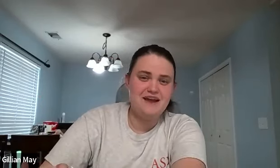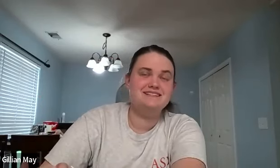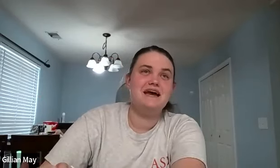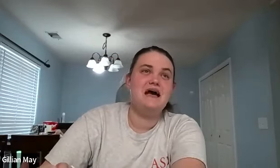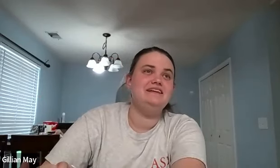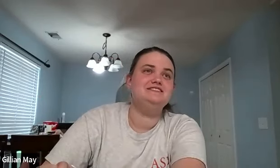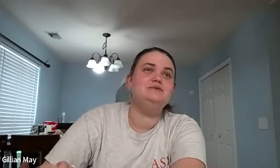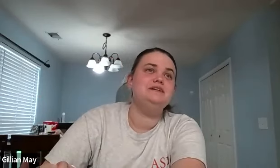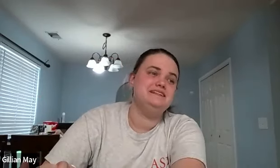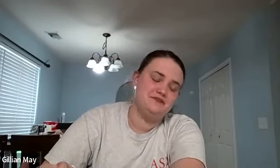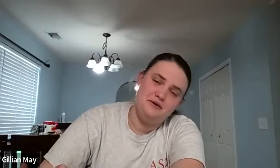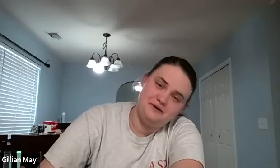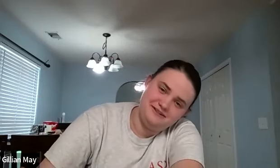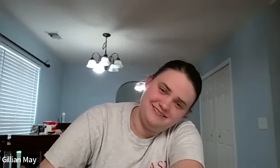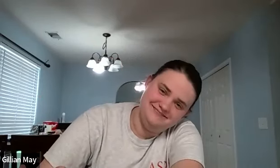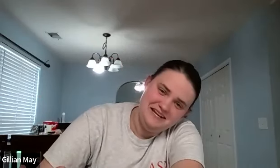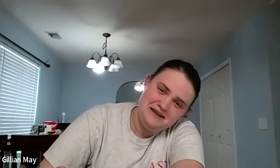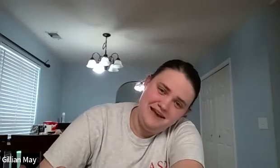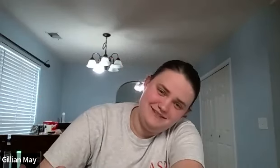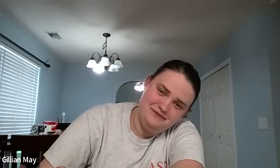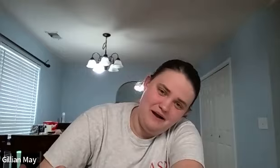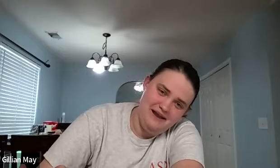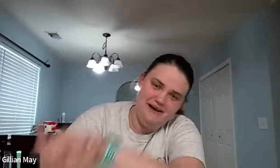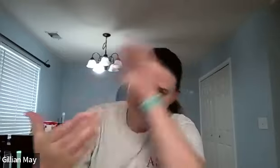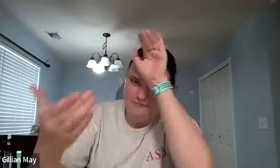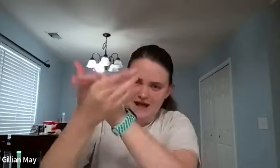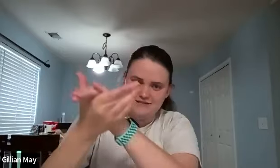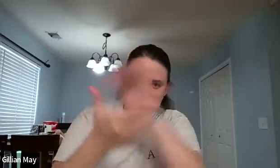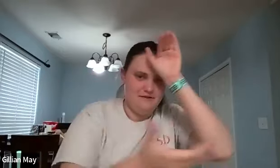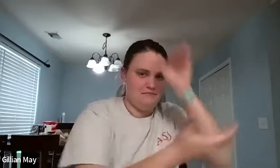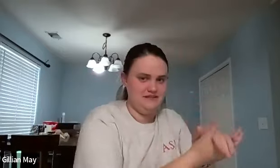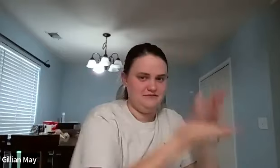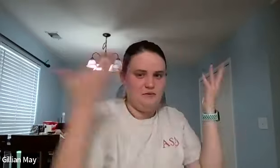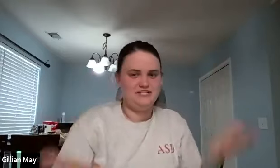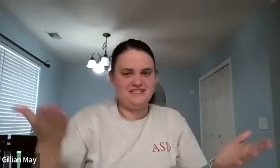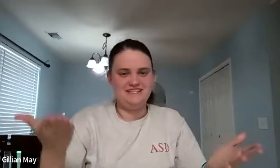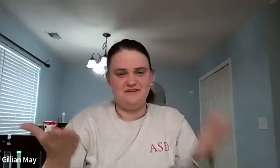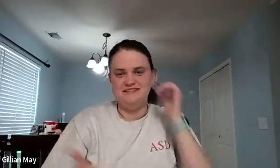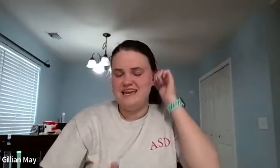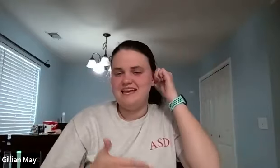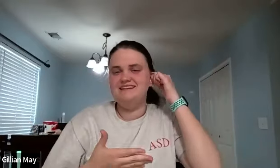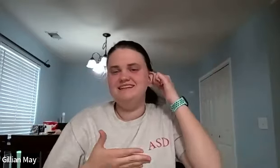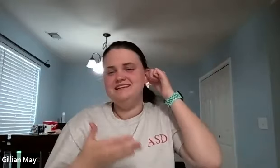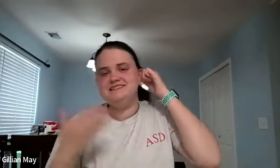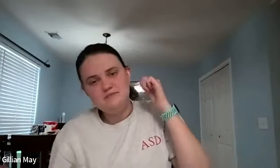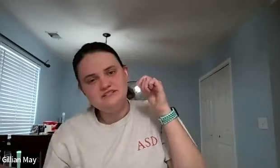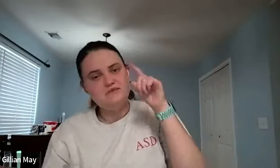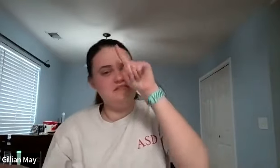asked at least 20 different coworkers, guys, why husband, believe? Which is the difference? And some will tell me they